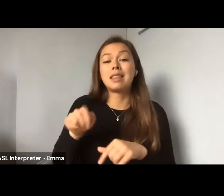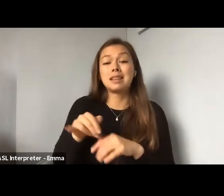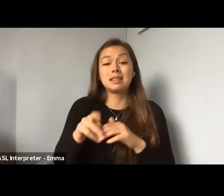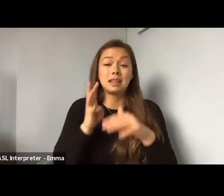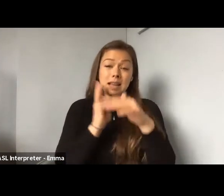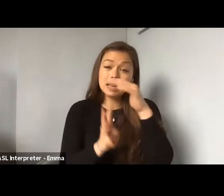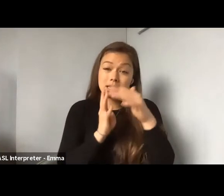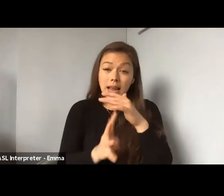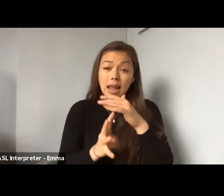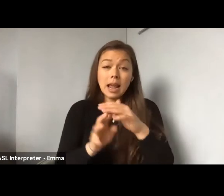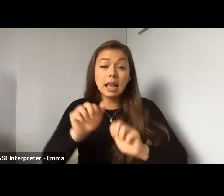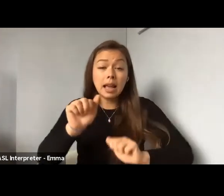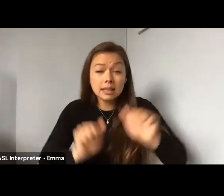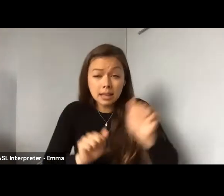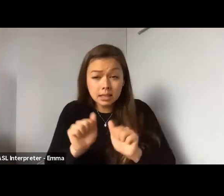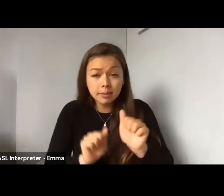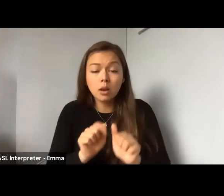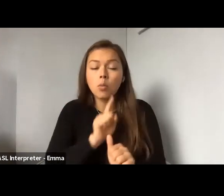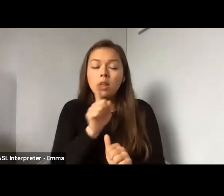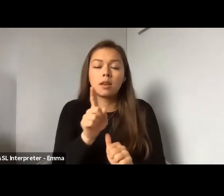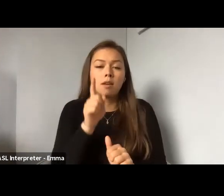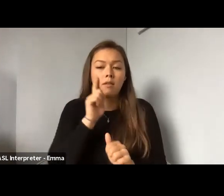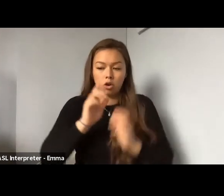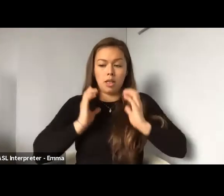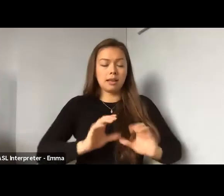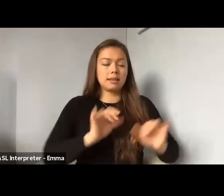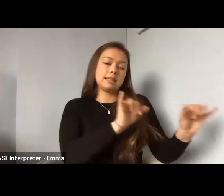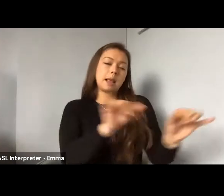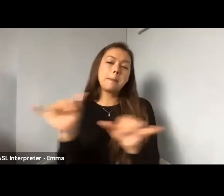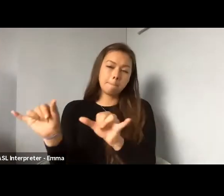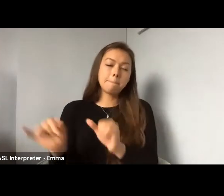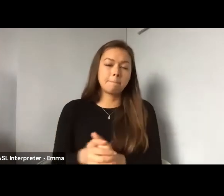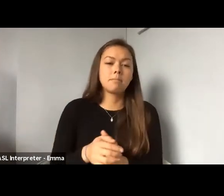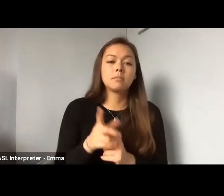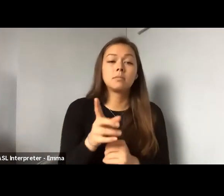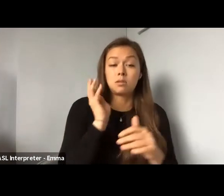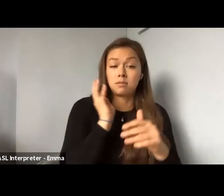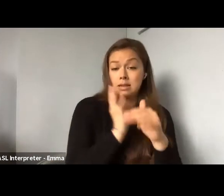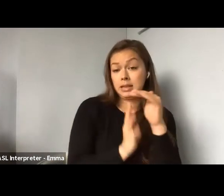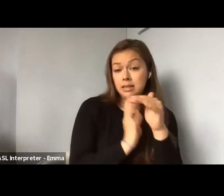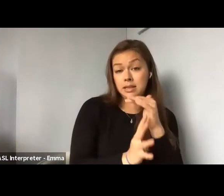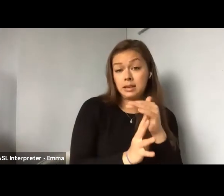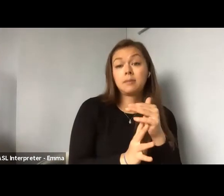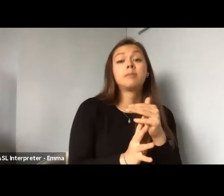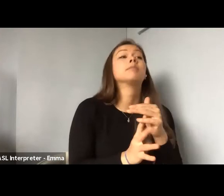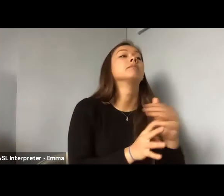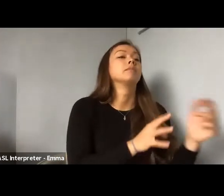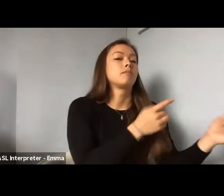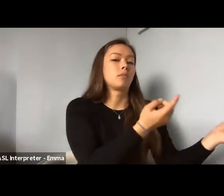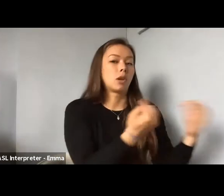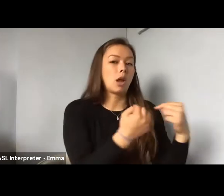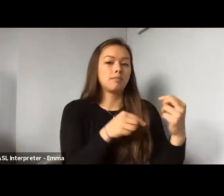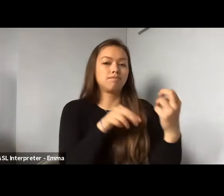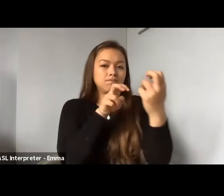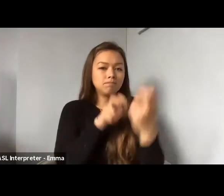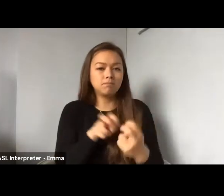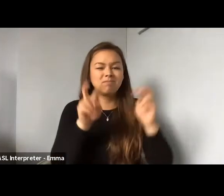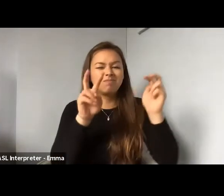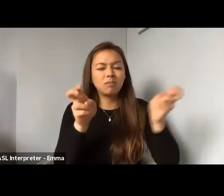all of our clients. So once the young person goes through intake, they come in and do an intensive